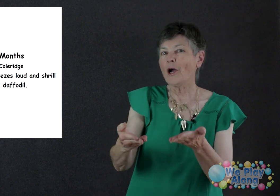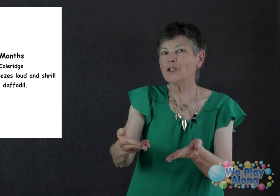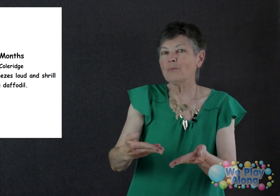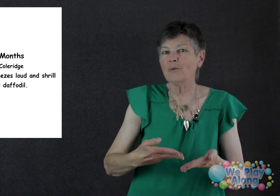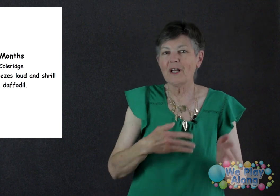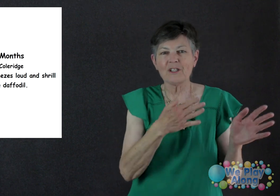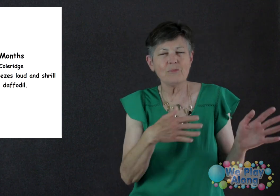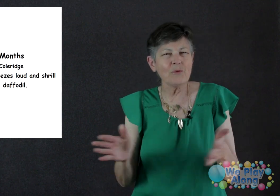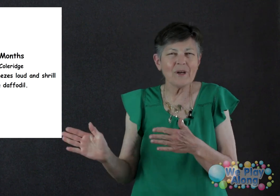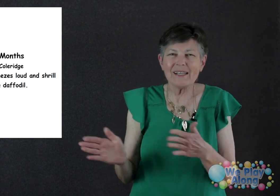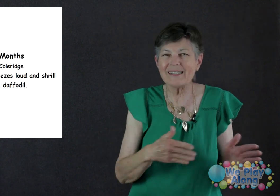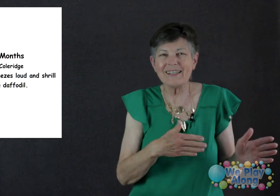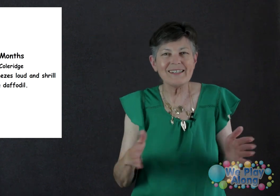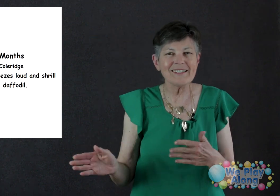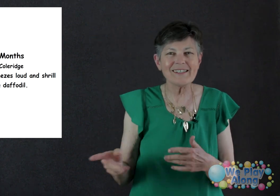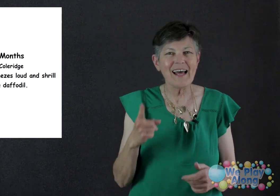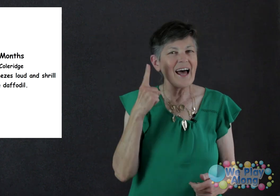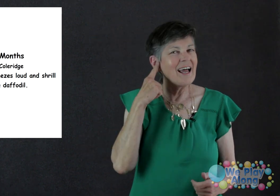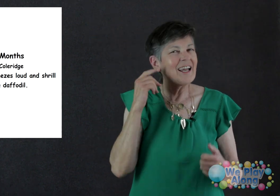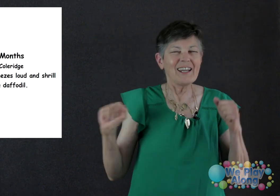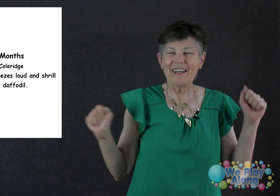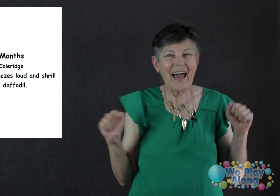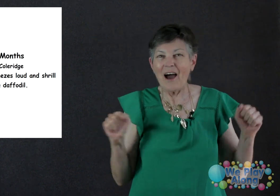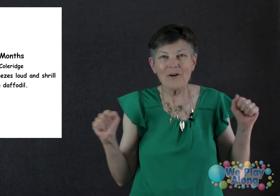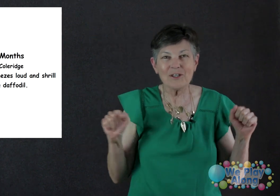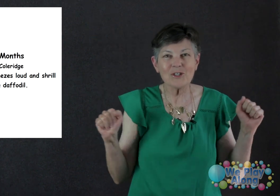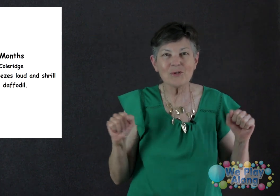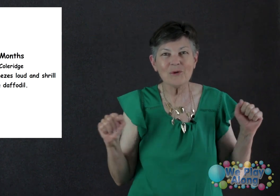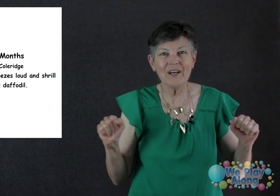March brings breezes, loud and shrill,